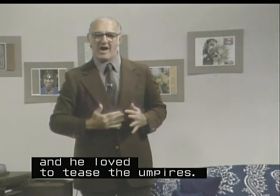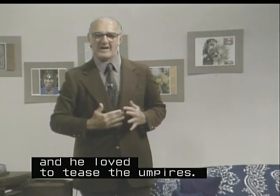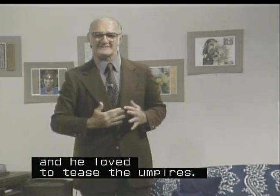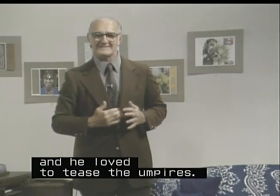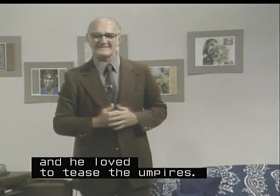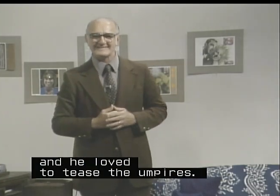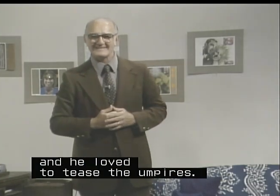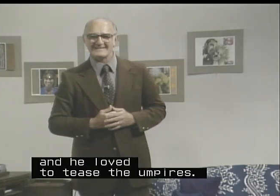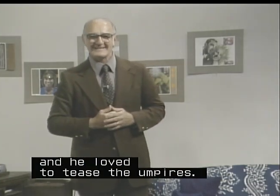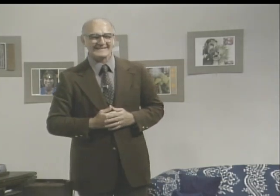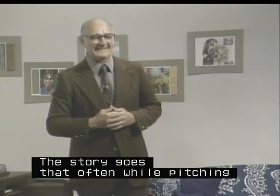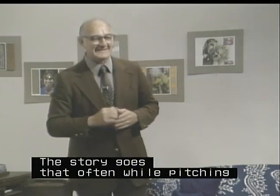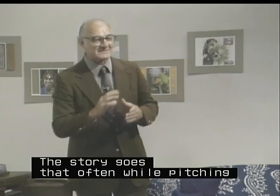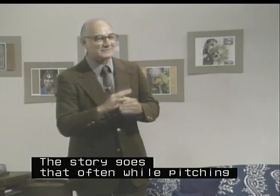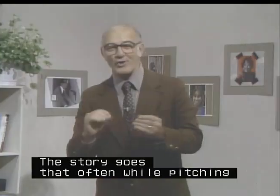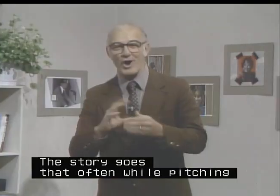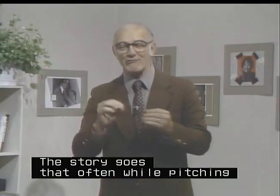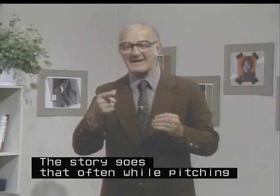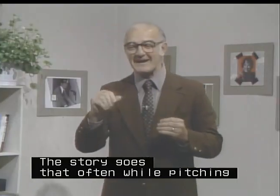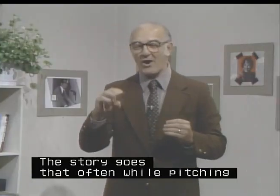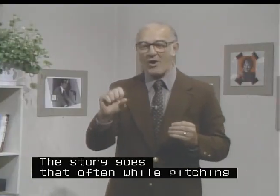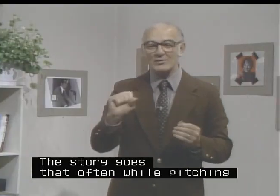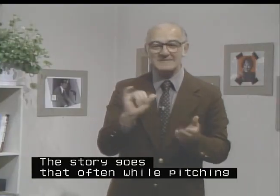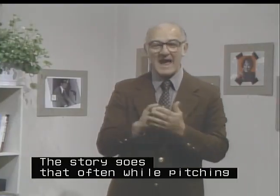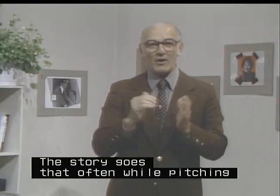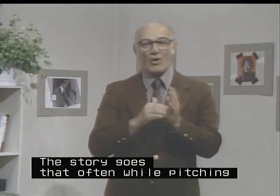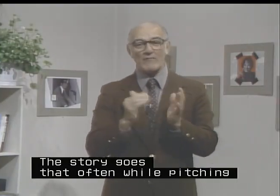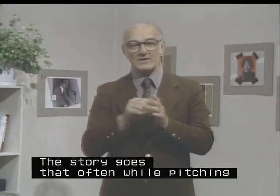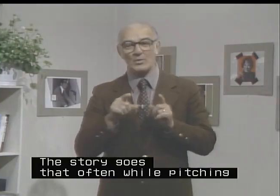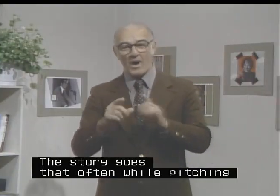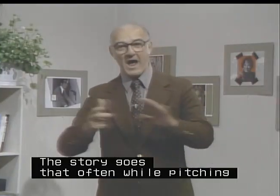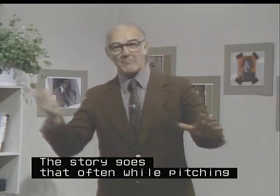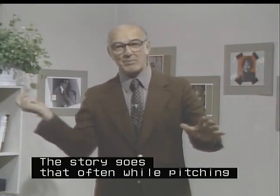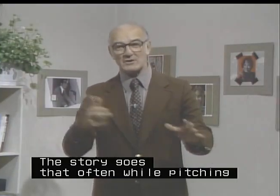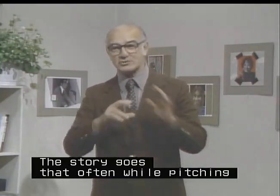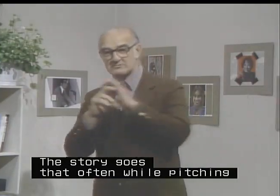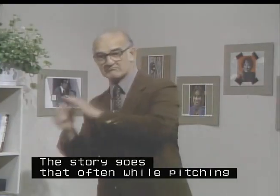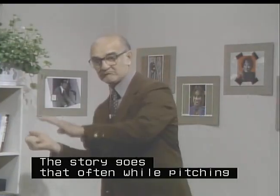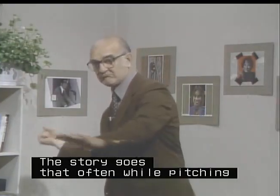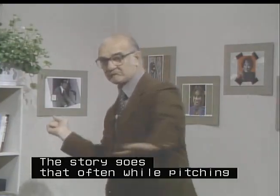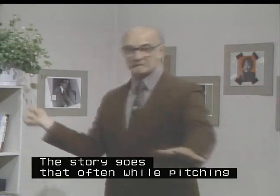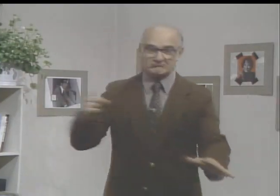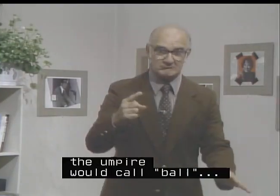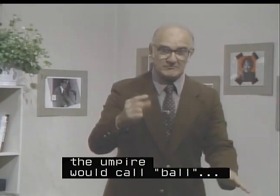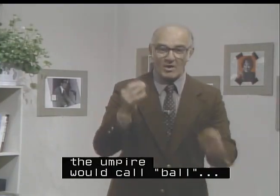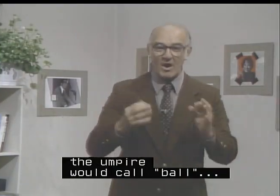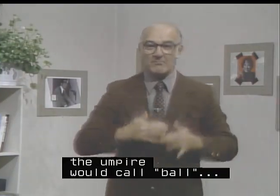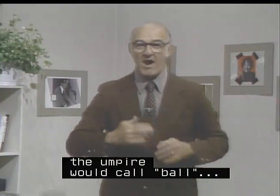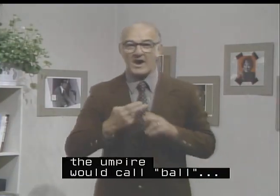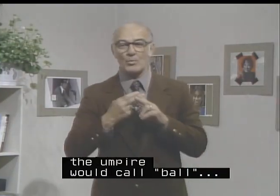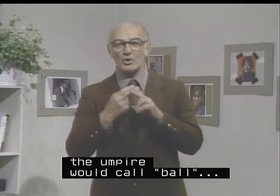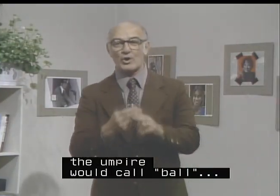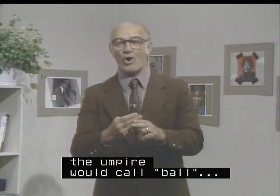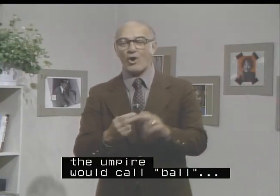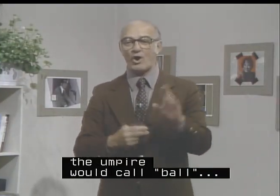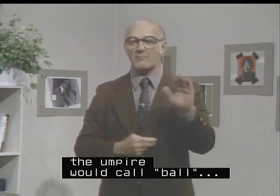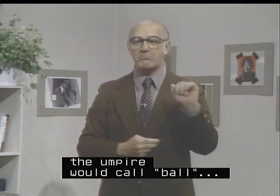umpires. The story goes that often while pitching, umpire would call